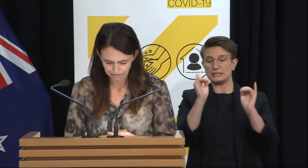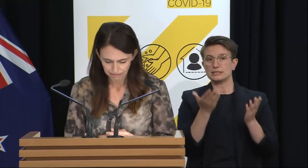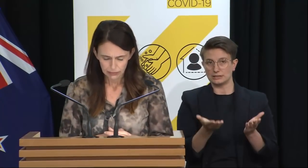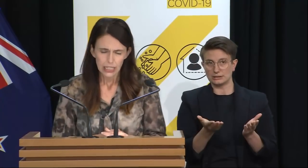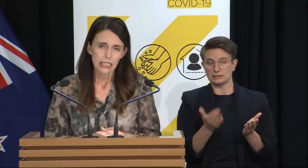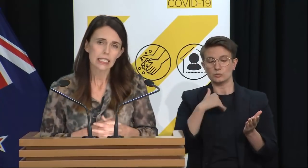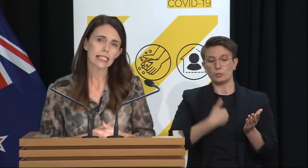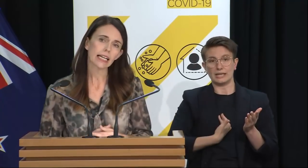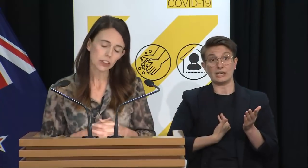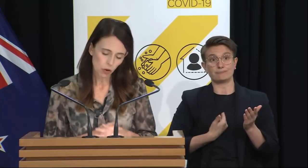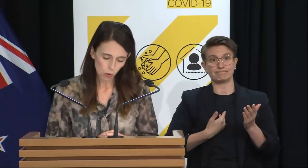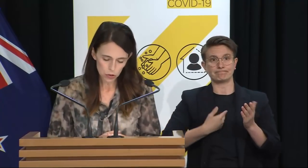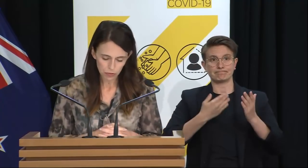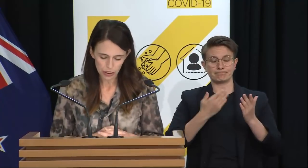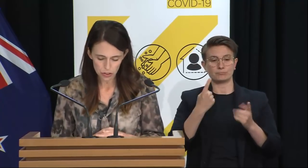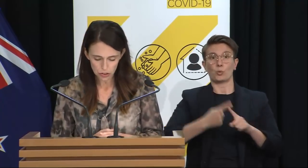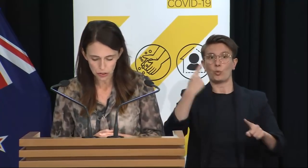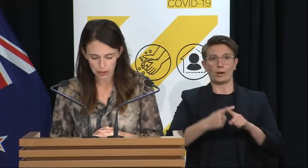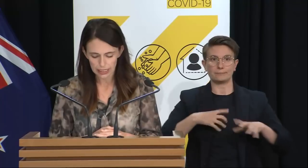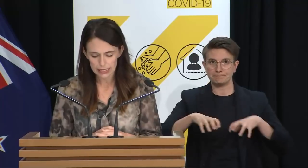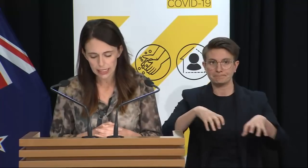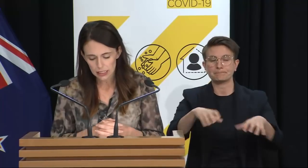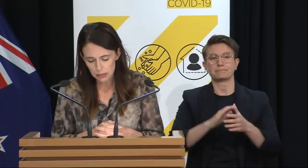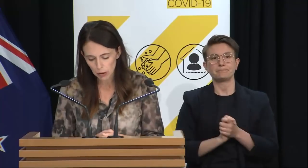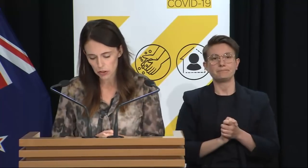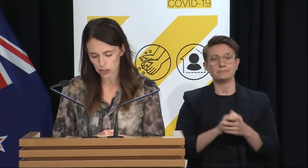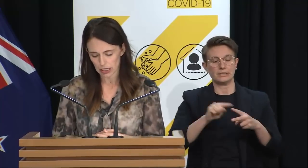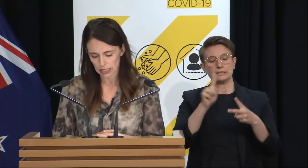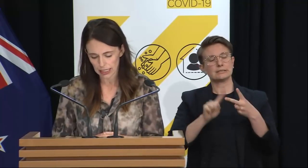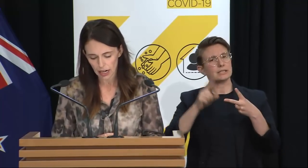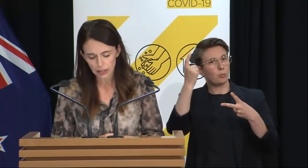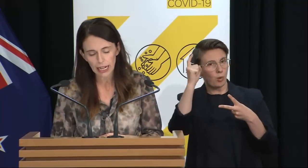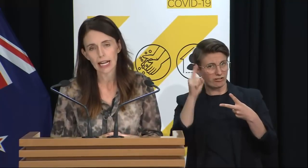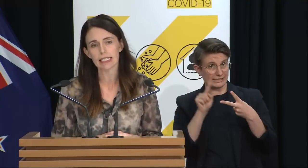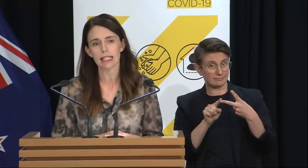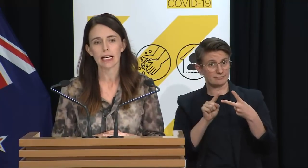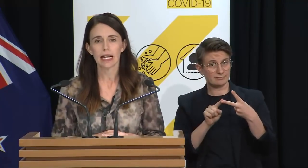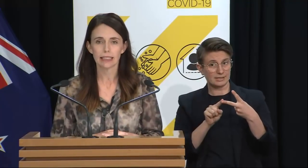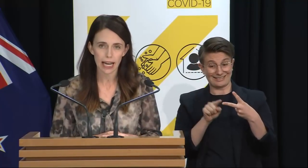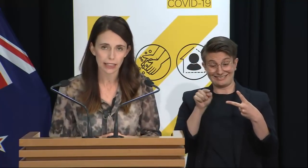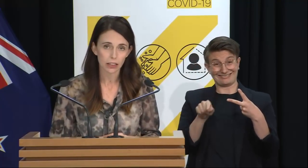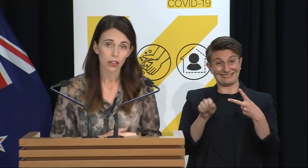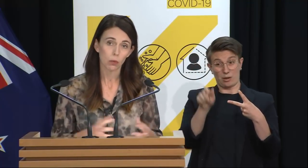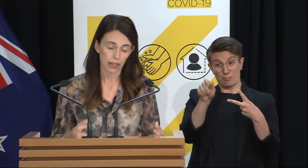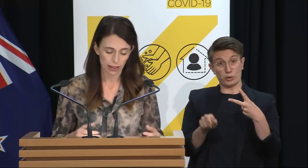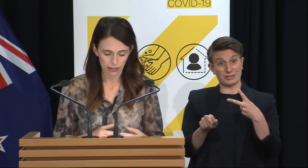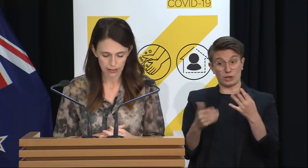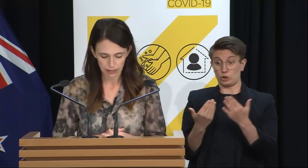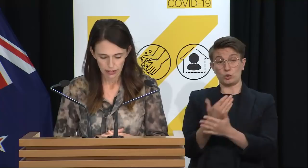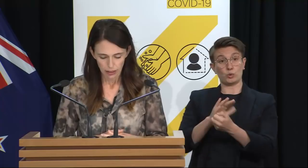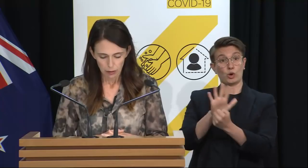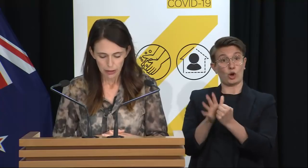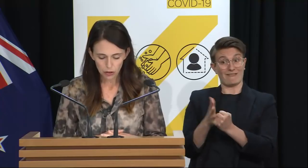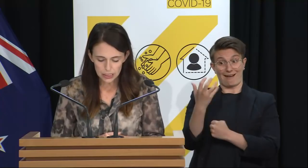on. The second cause for concern is the exposure that the current case has had with